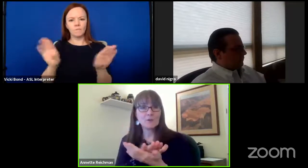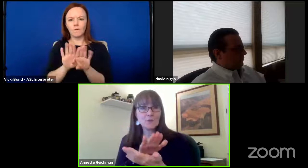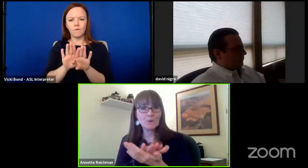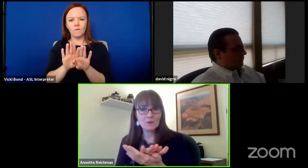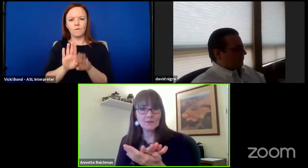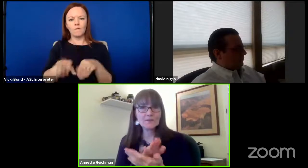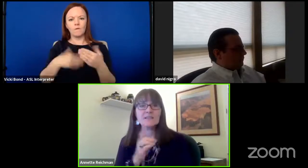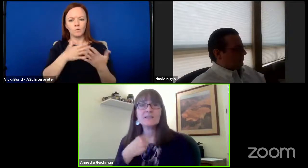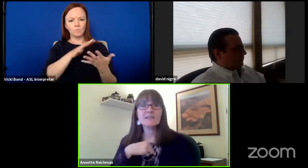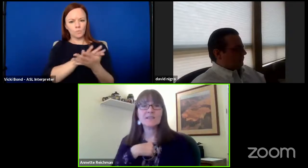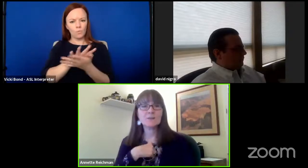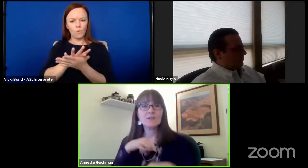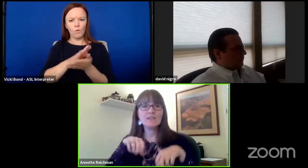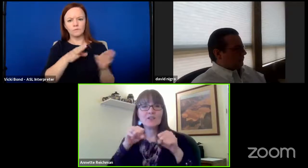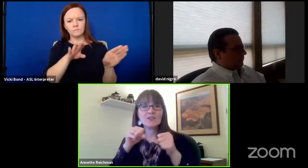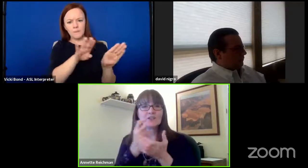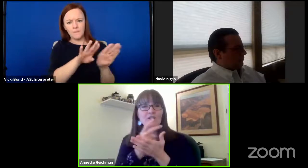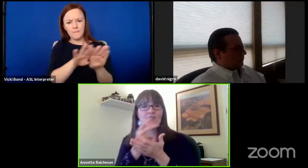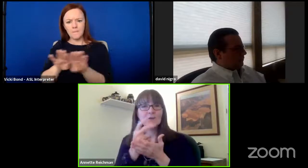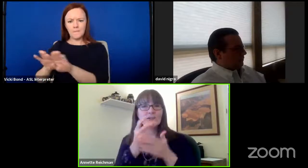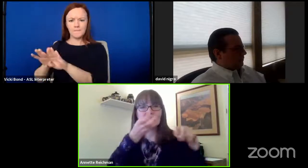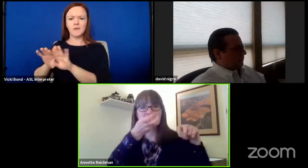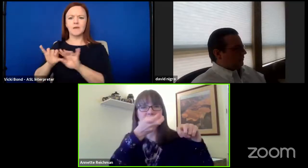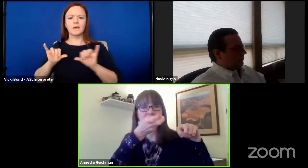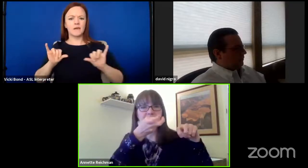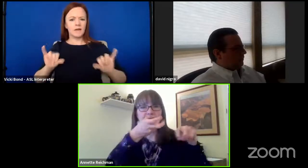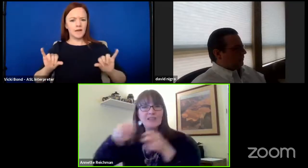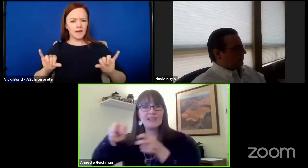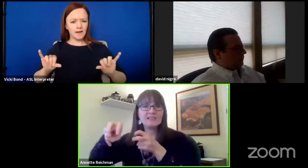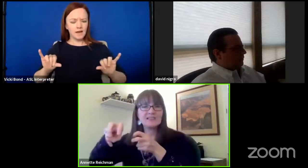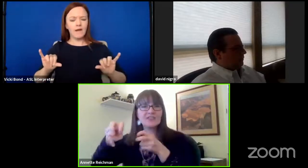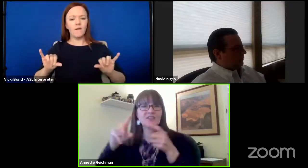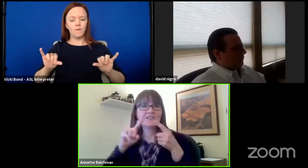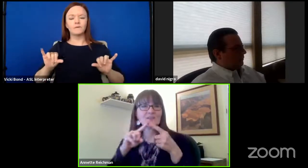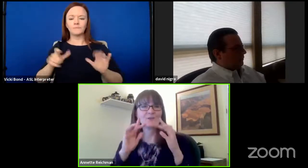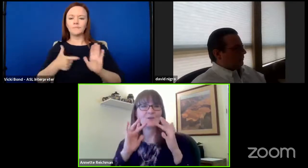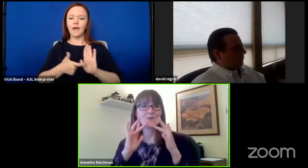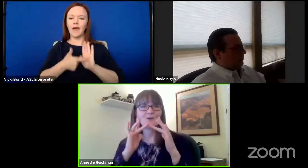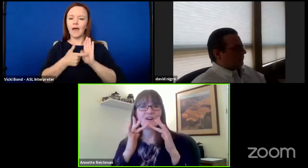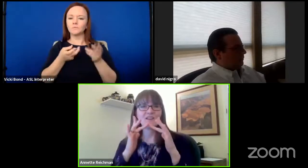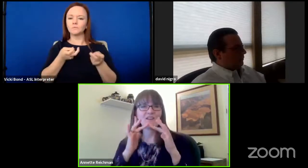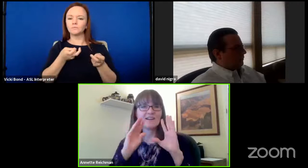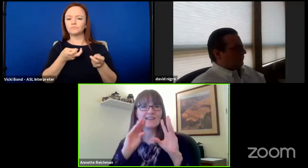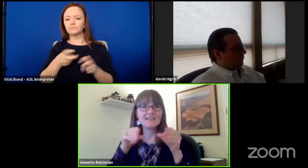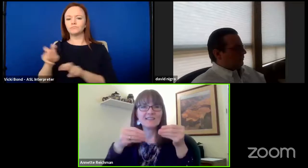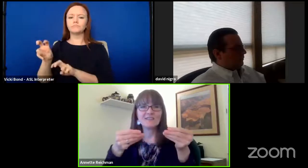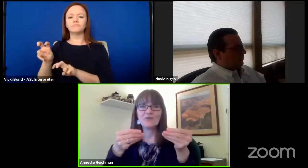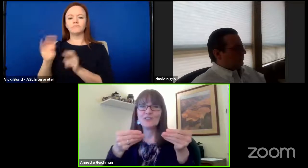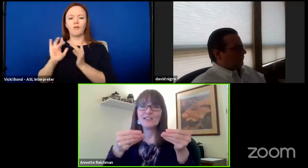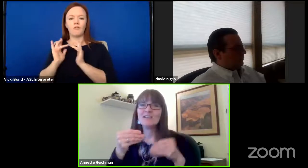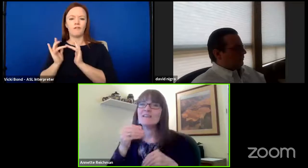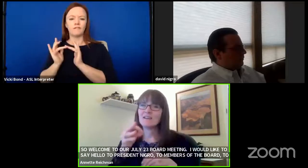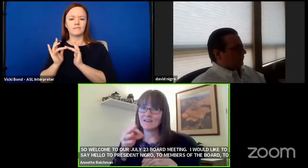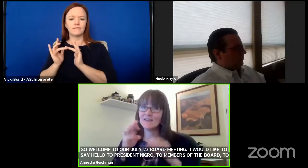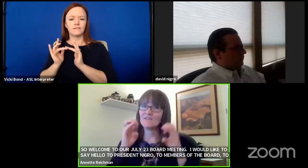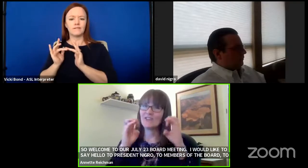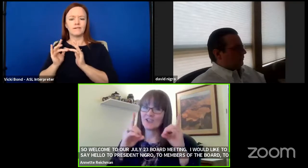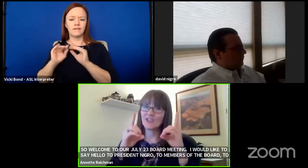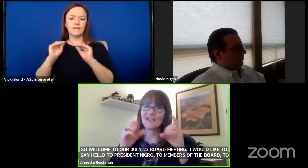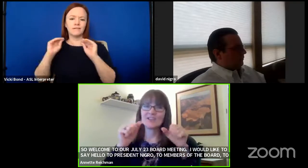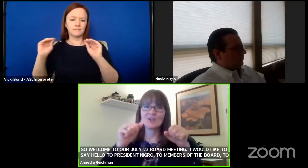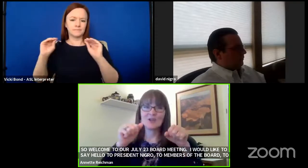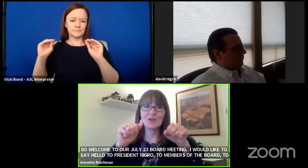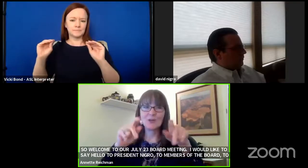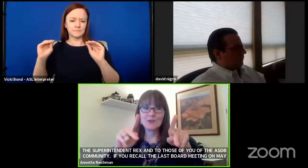of our schools, that we took 2 weeks to transition to online delivery